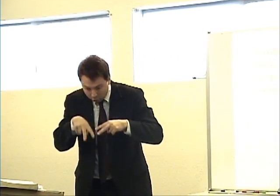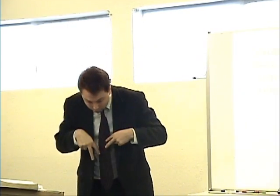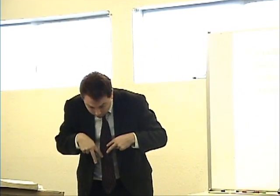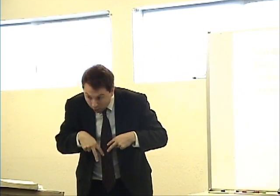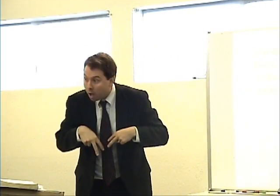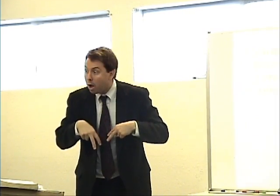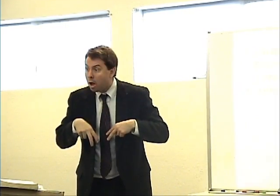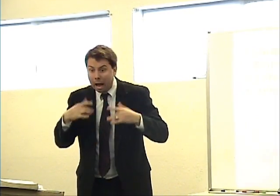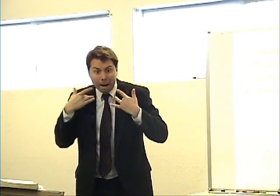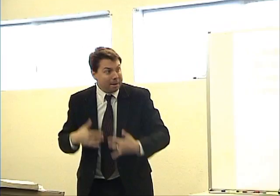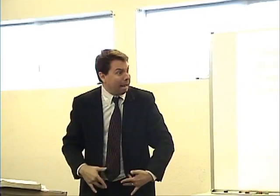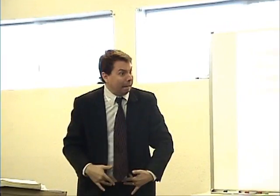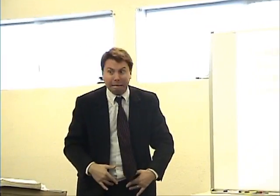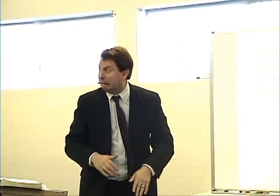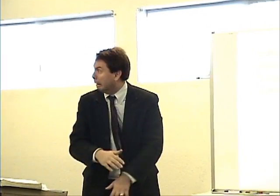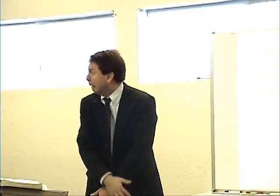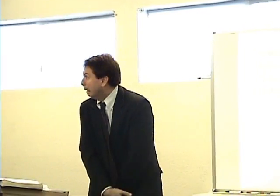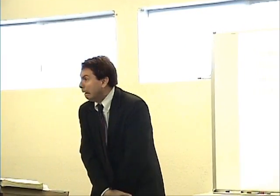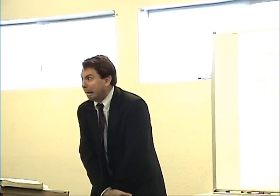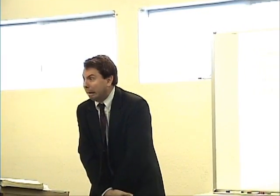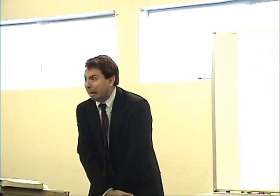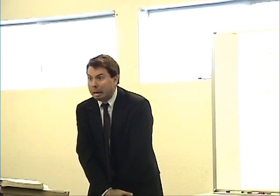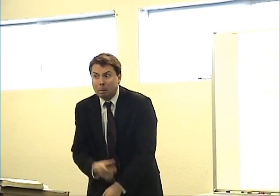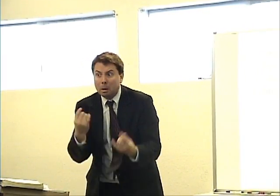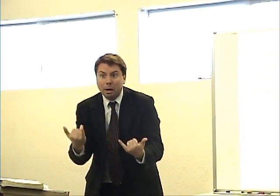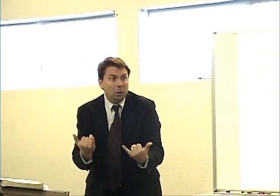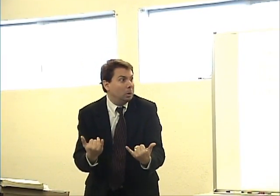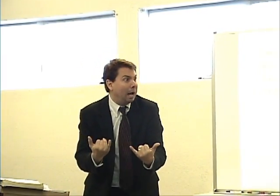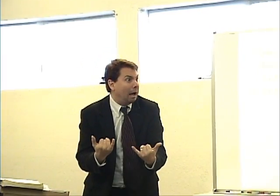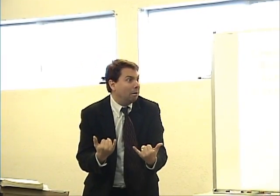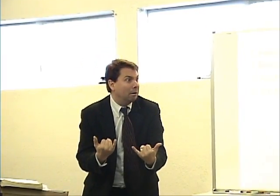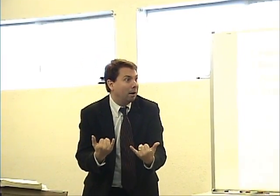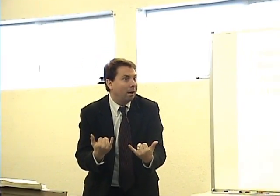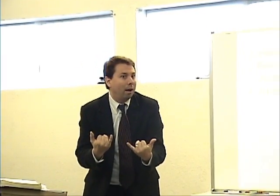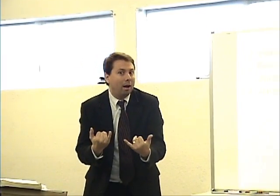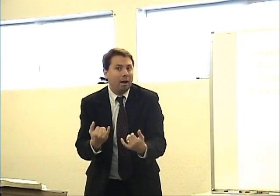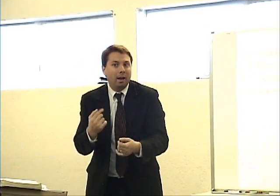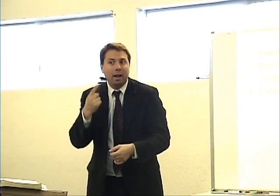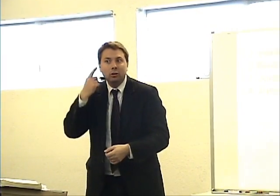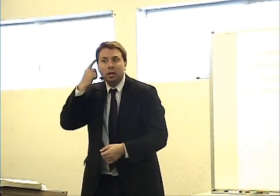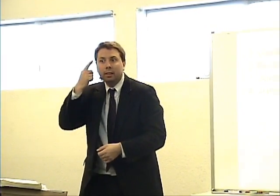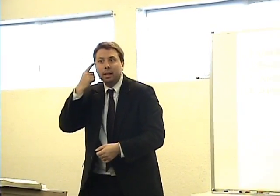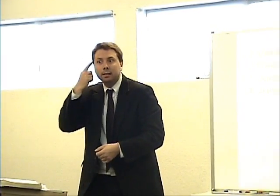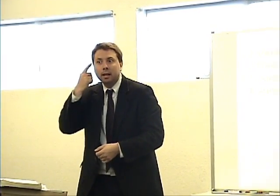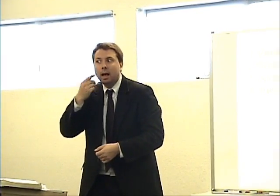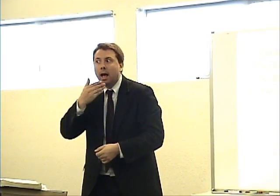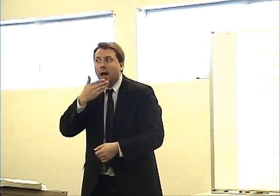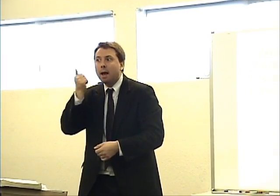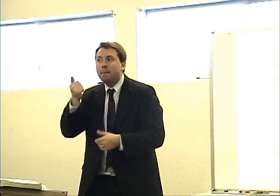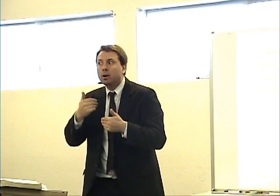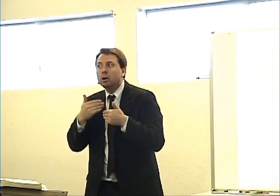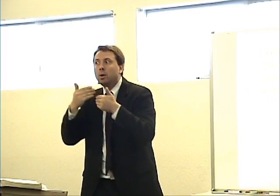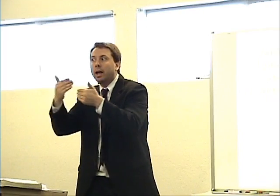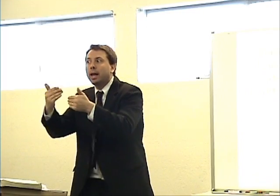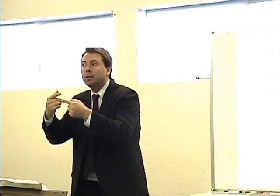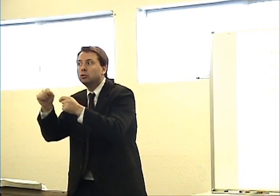look, I'm naked. What do I do now? And she thinks, I better go ahead and